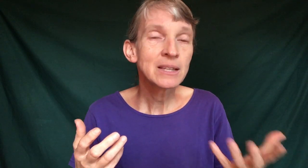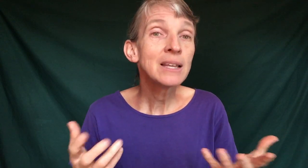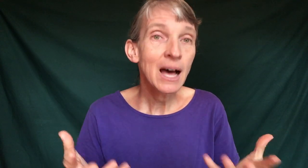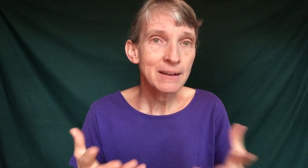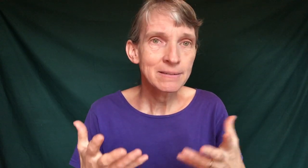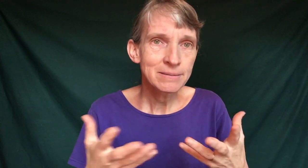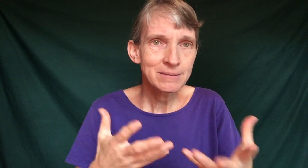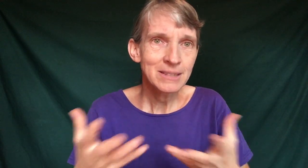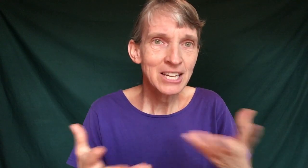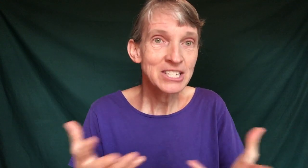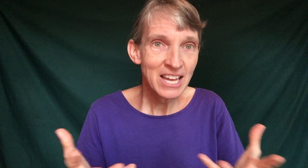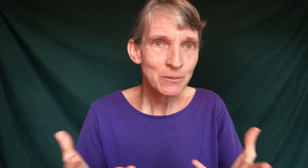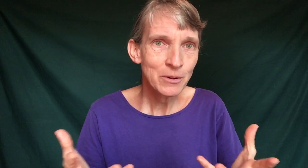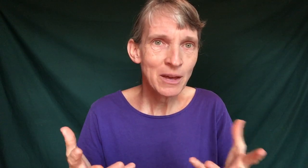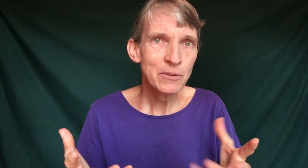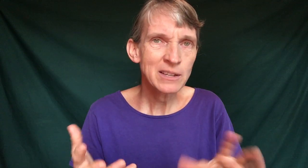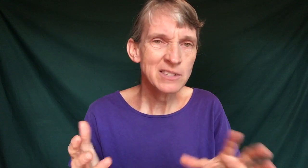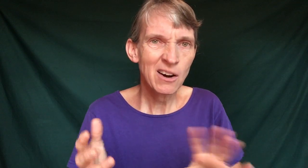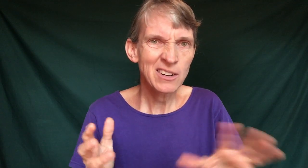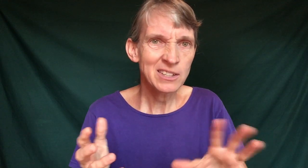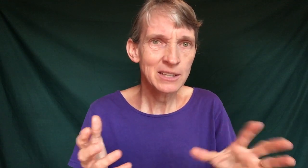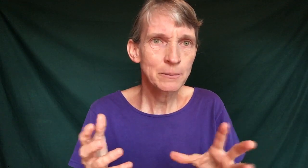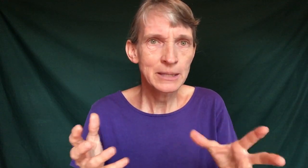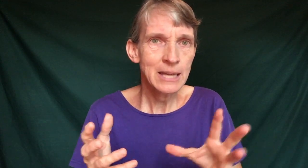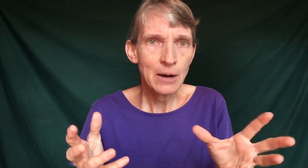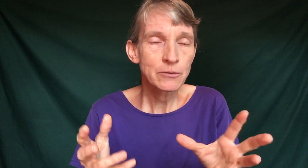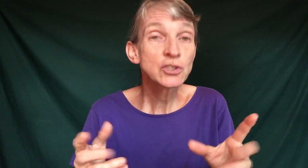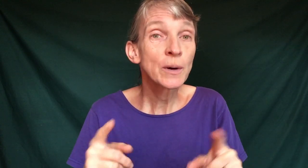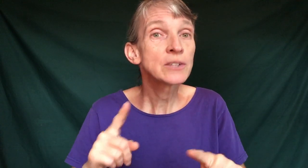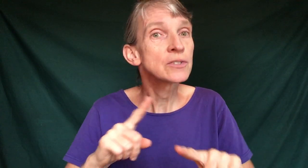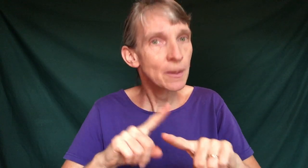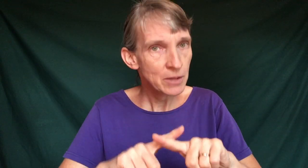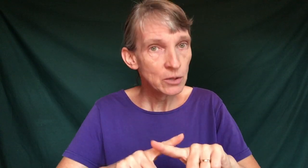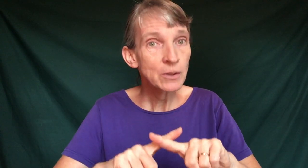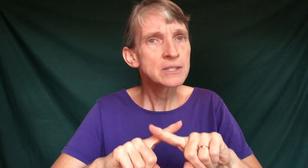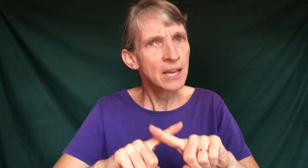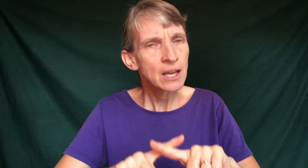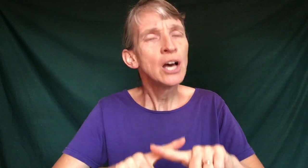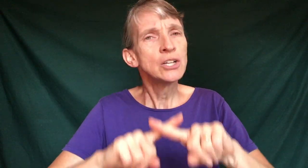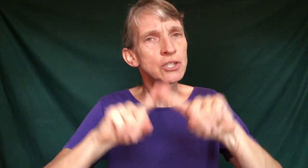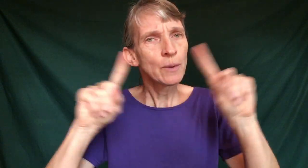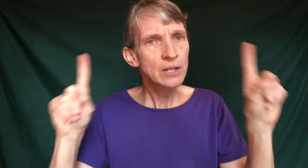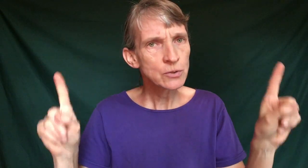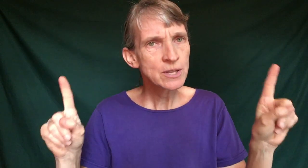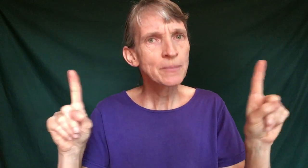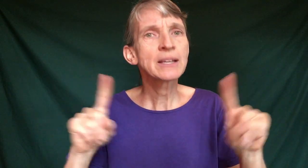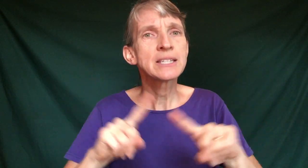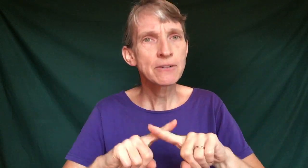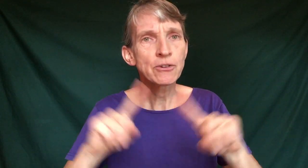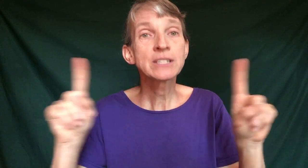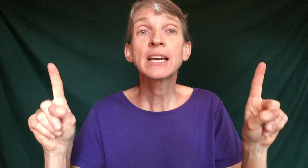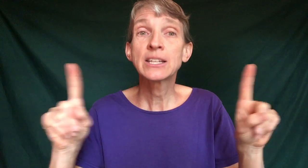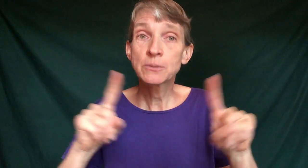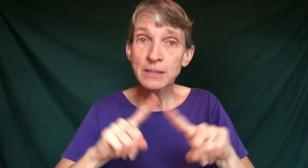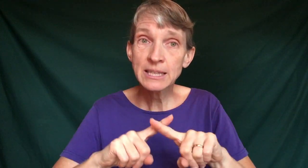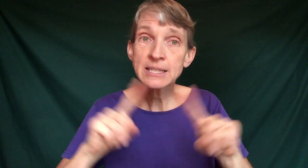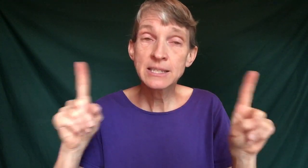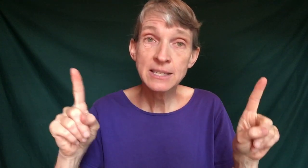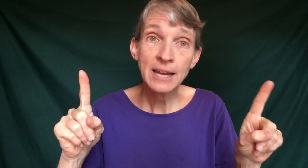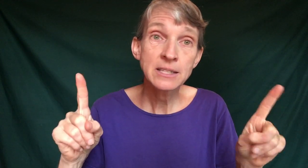not content with how things are and a little bit out of joint or something. You can say, do you want to do something different? It's a really easy sign to